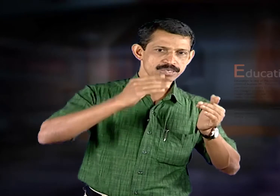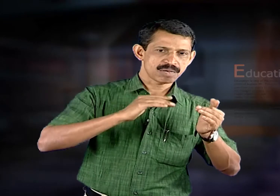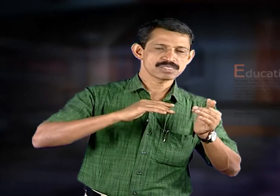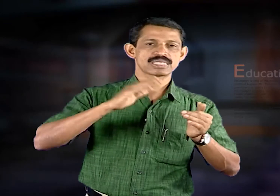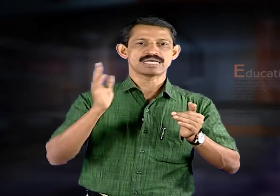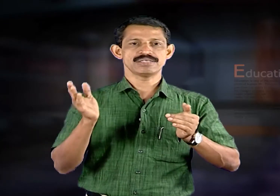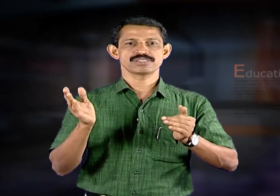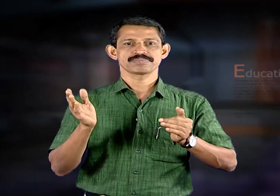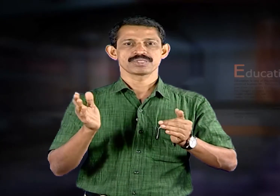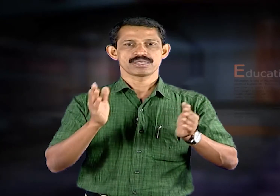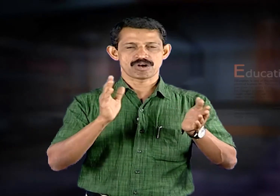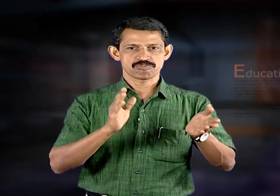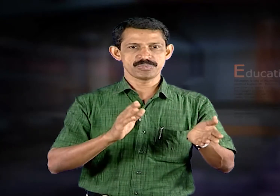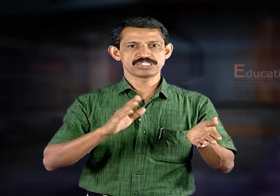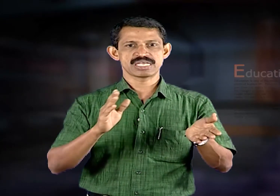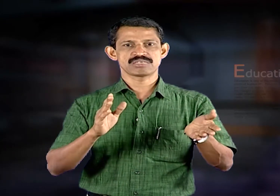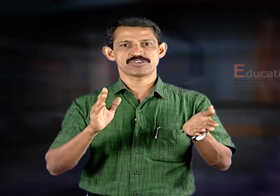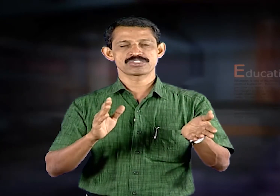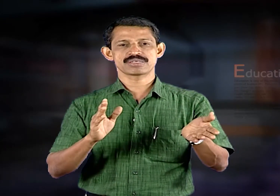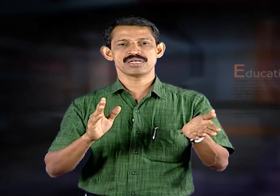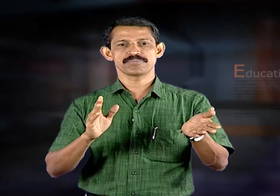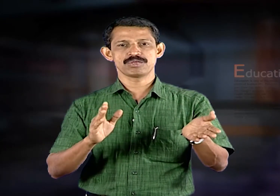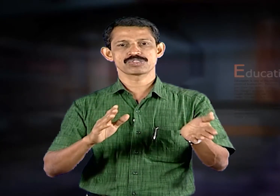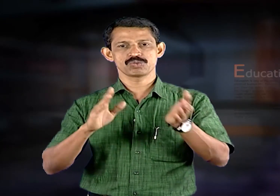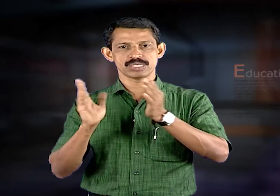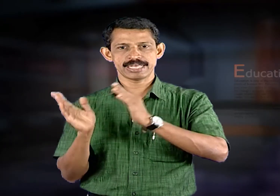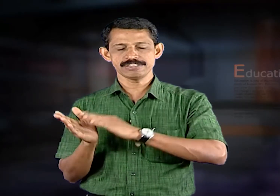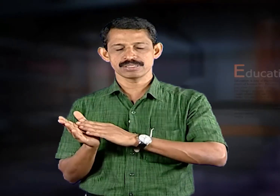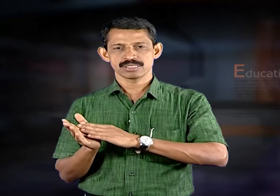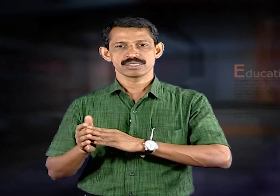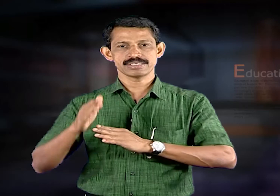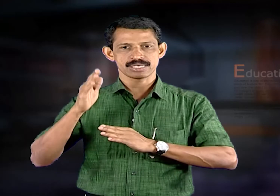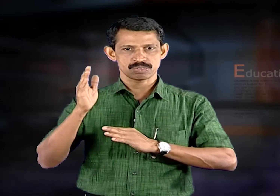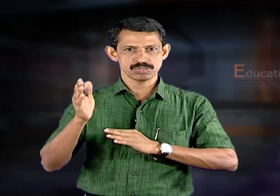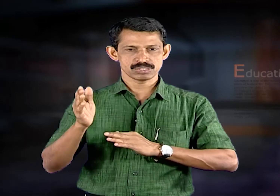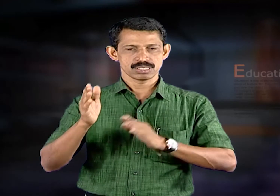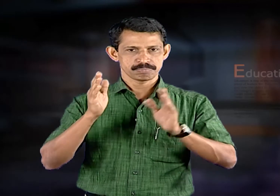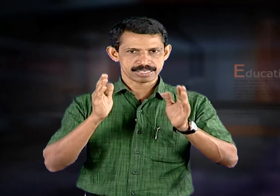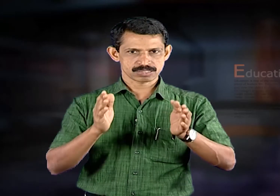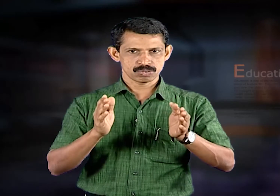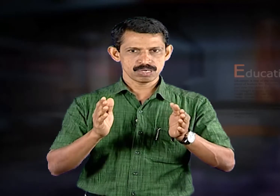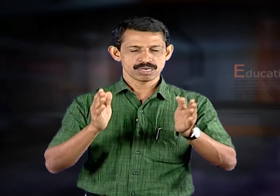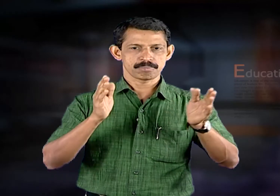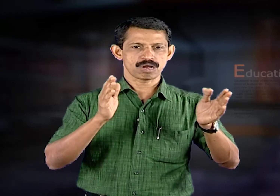programs such as non-formal education for children below school age. It includes preschool,